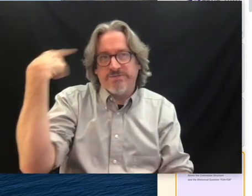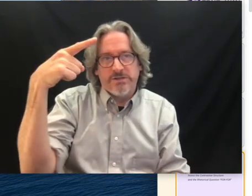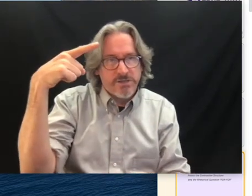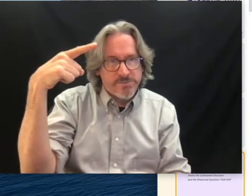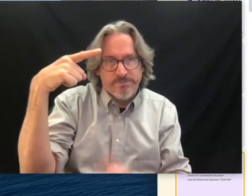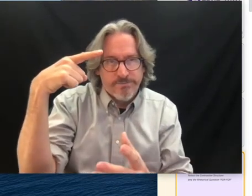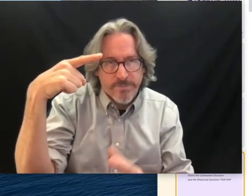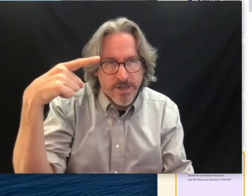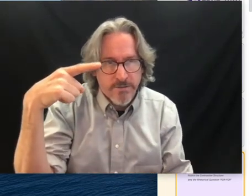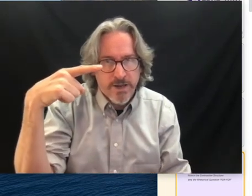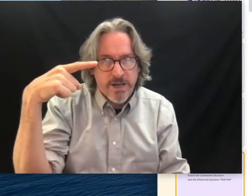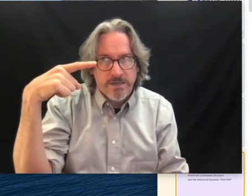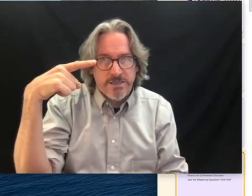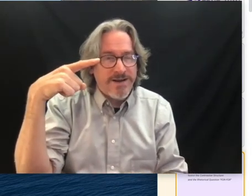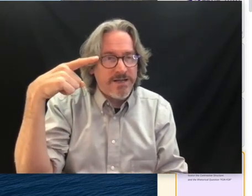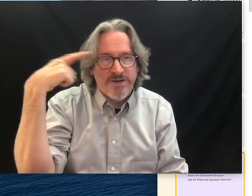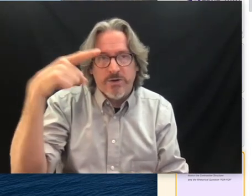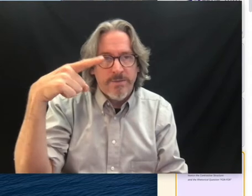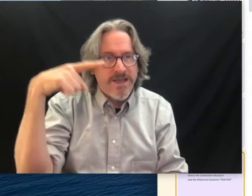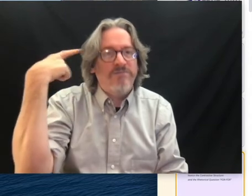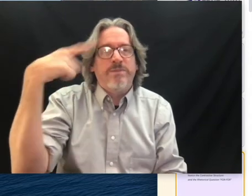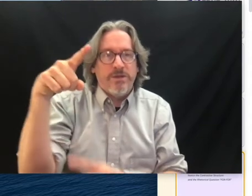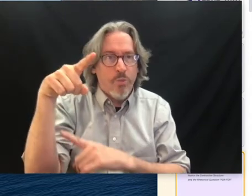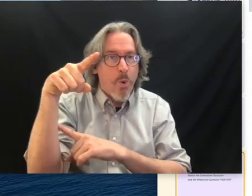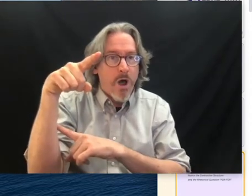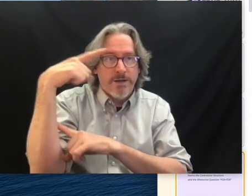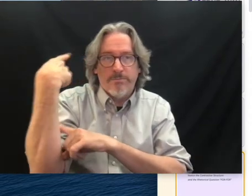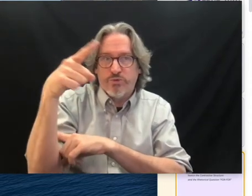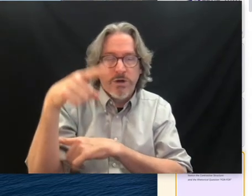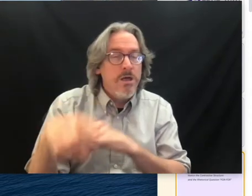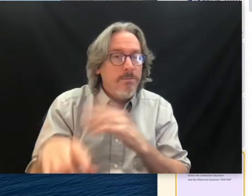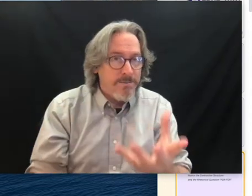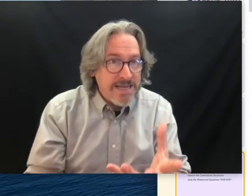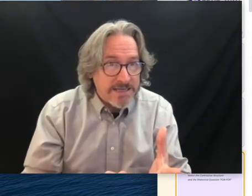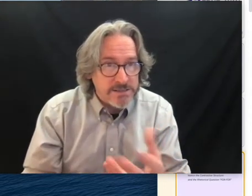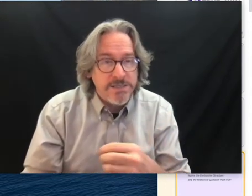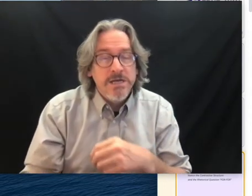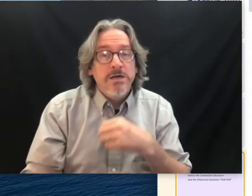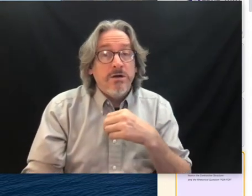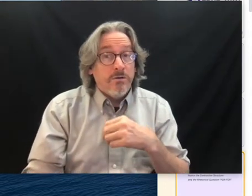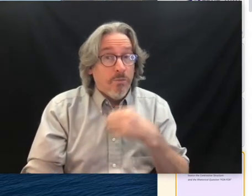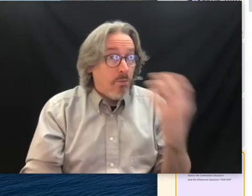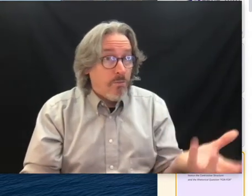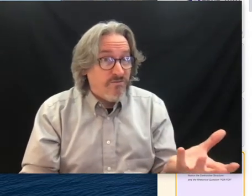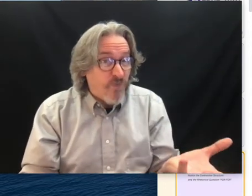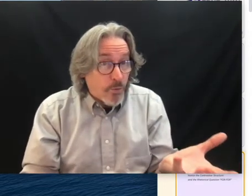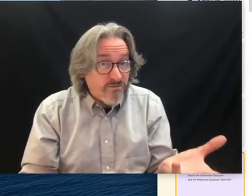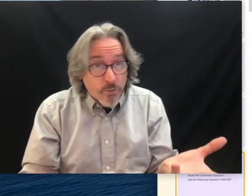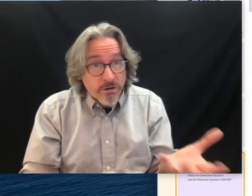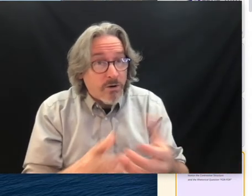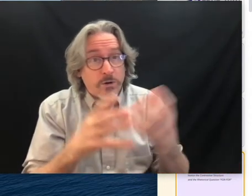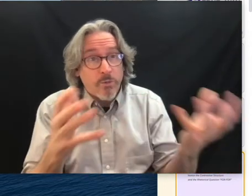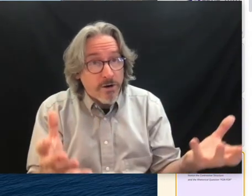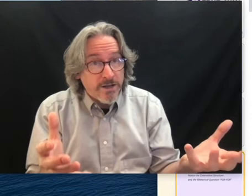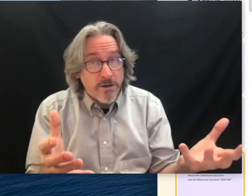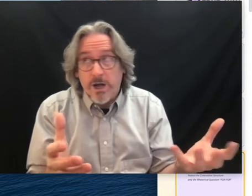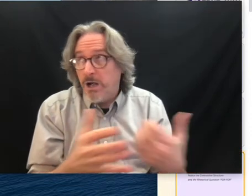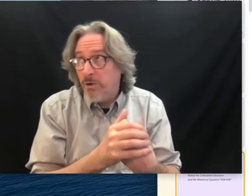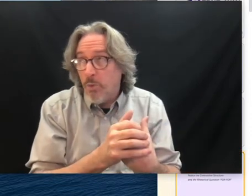actually even, depending on the video, it may be 1, but it means 4-4,